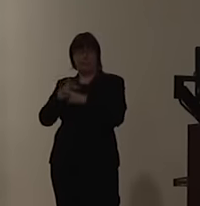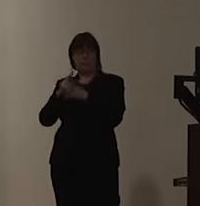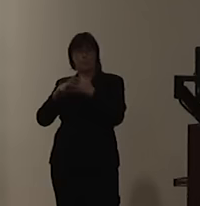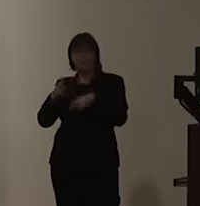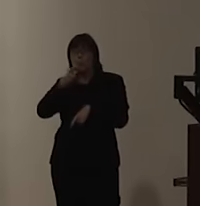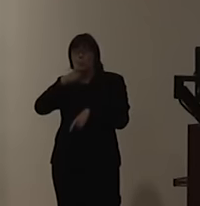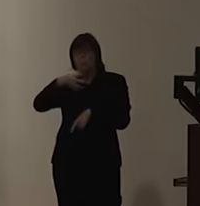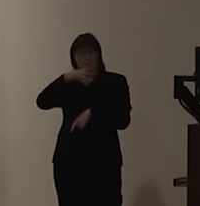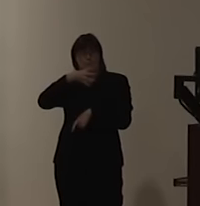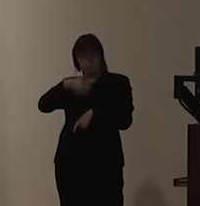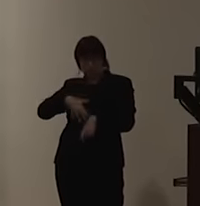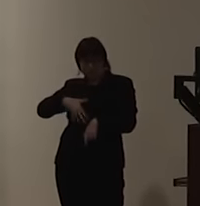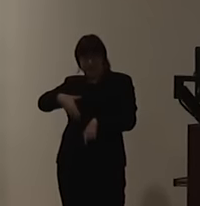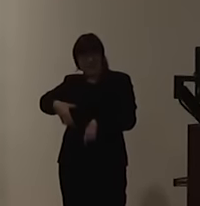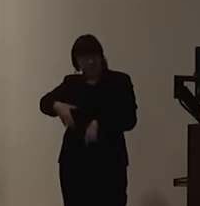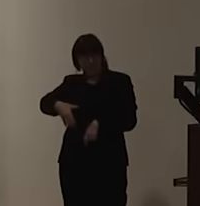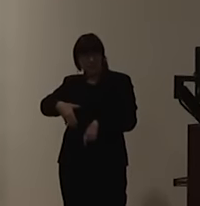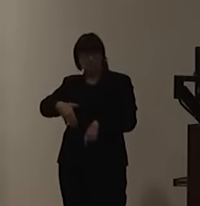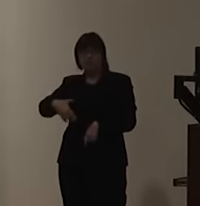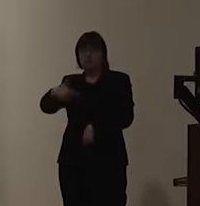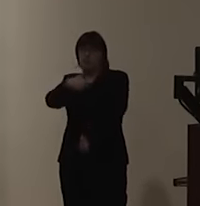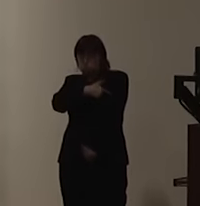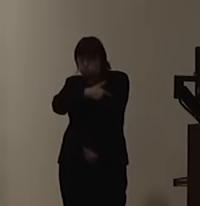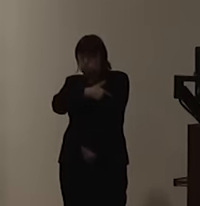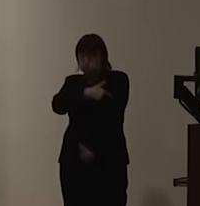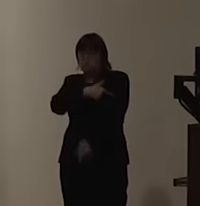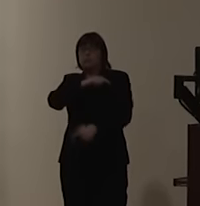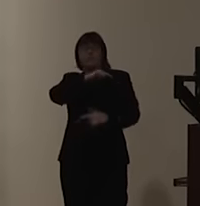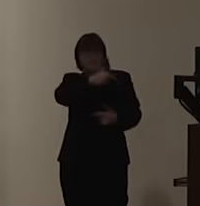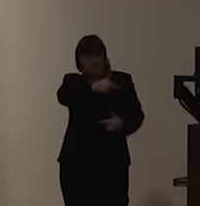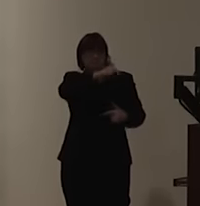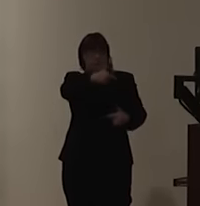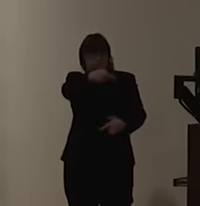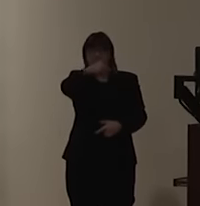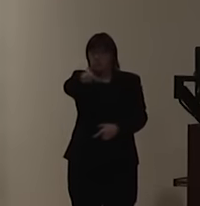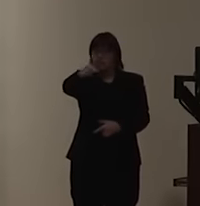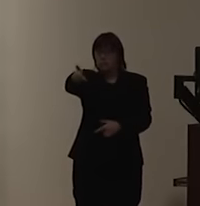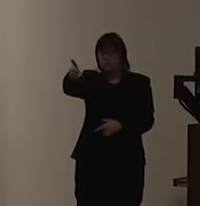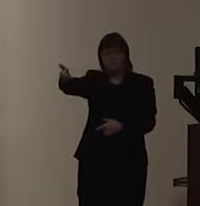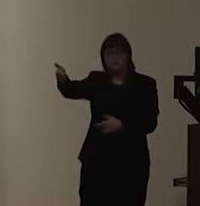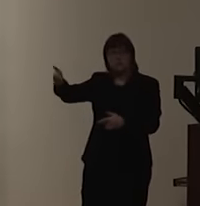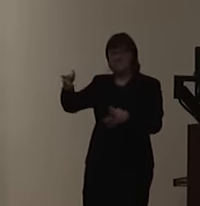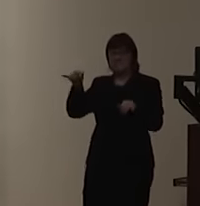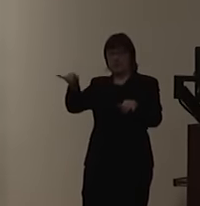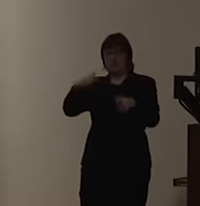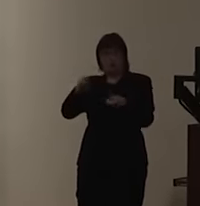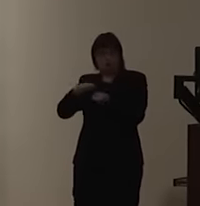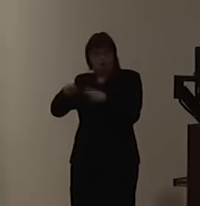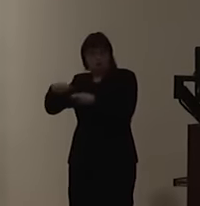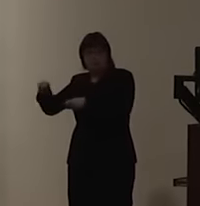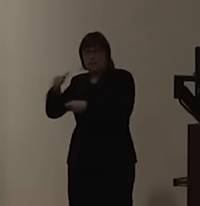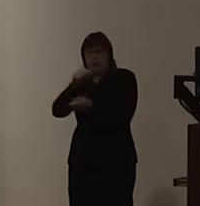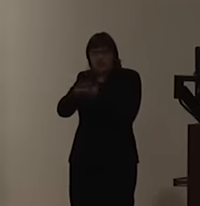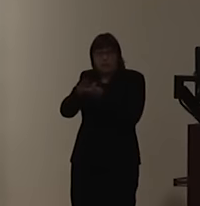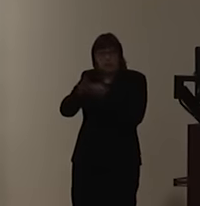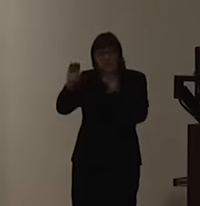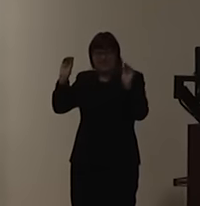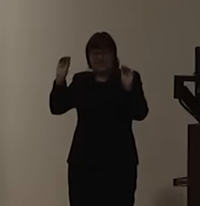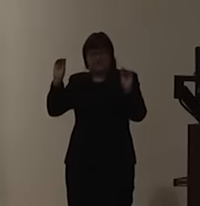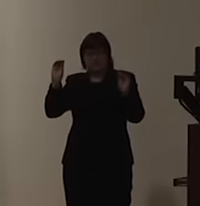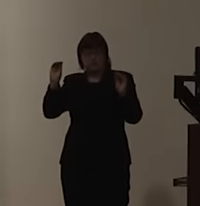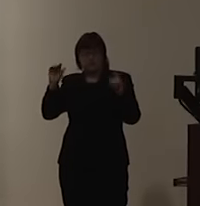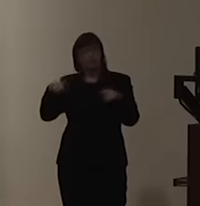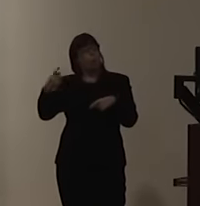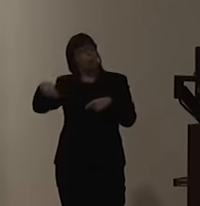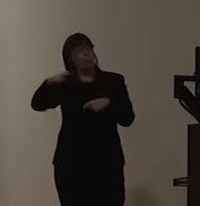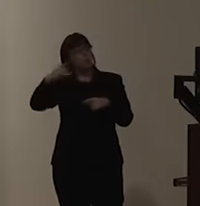vitamin shots during prenatal care. That's what amplified the epidemic. And that's been the pattern every time. You're told that there's been 25